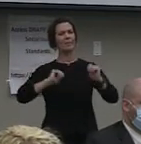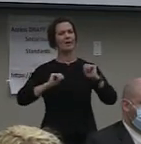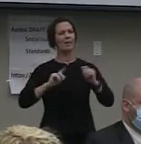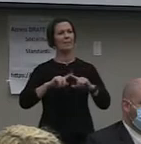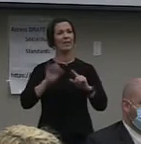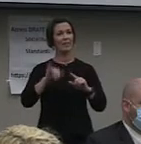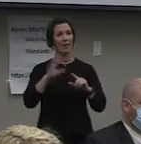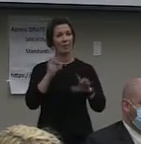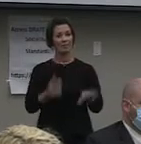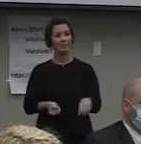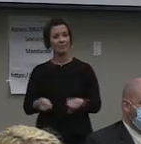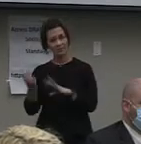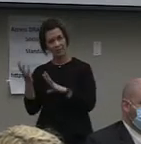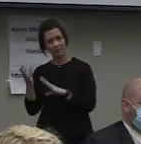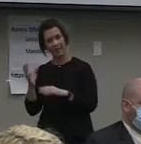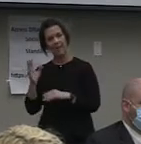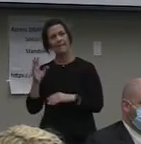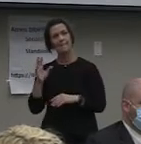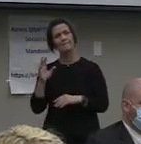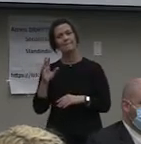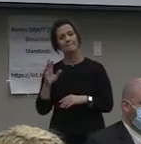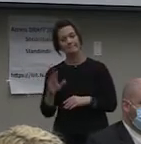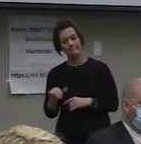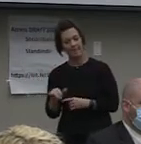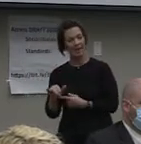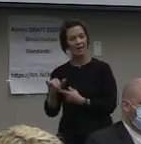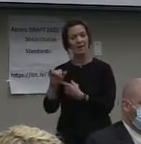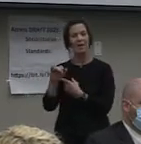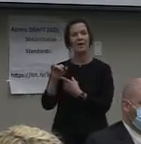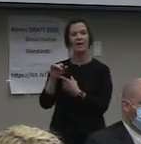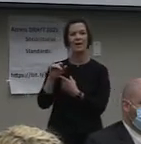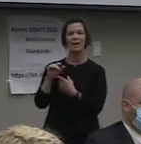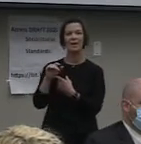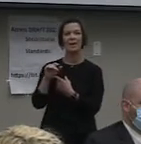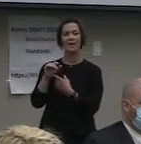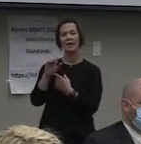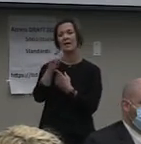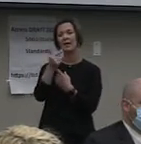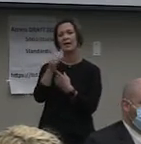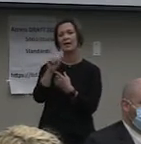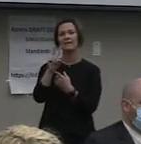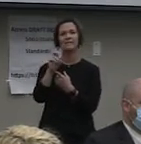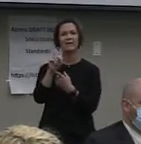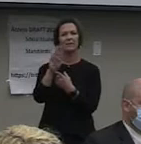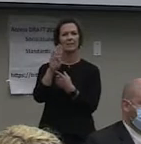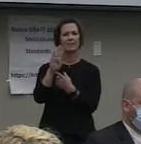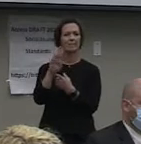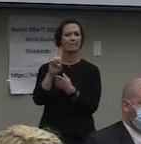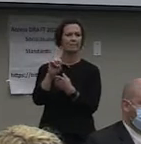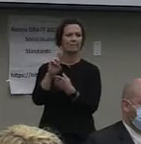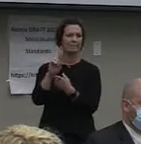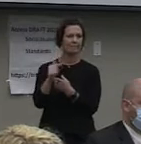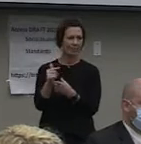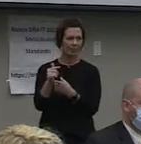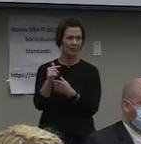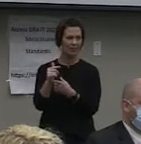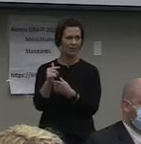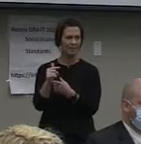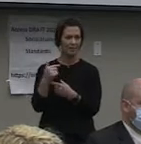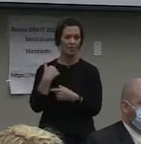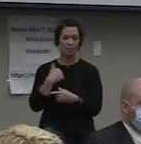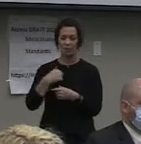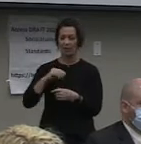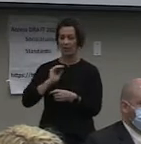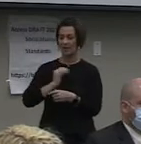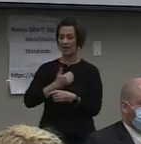Francis Grevenberg, another key person in Louisiana history, because he got rid of so much corruption as head of state police. We're now in our third